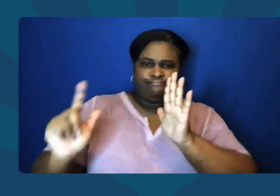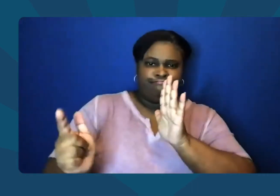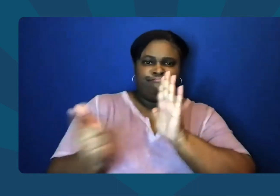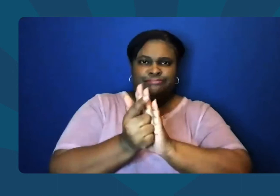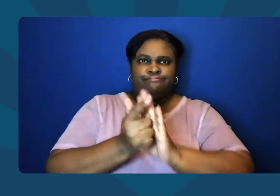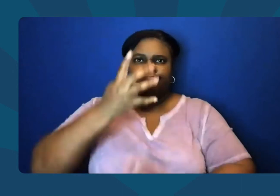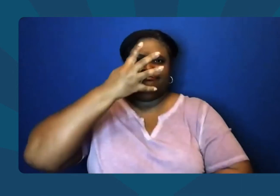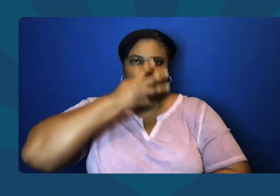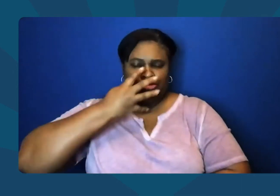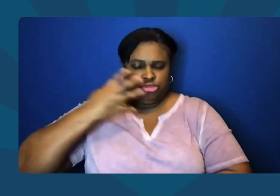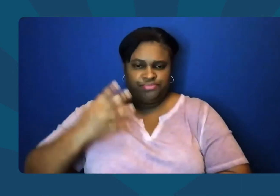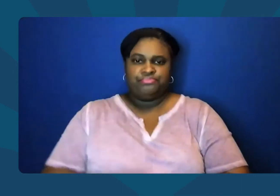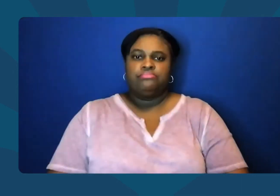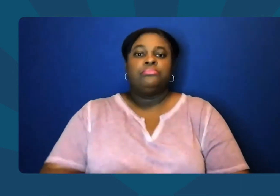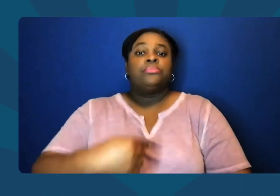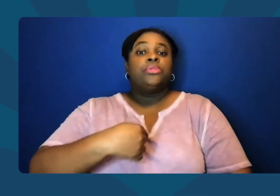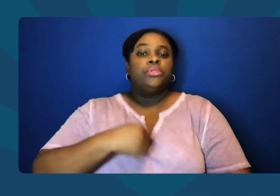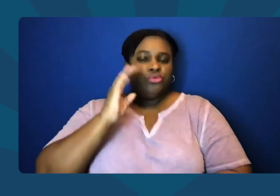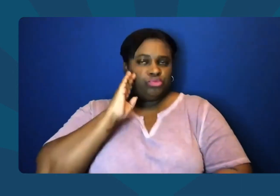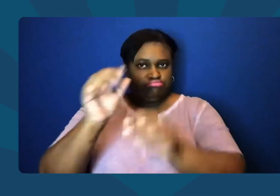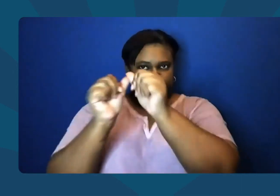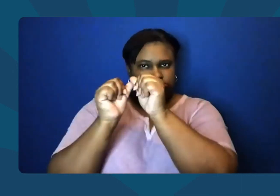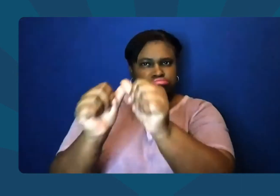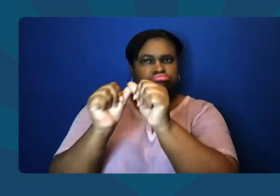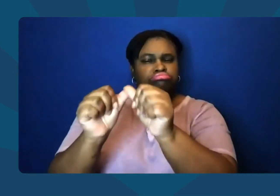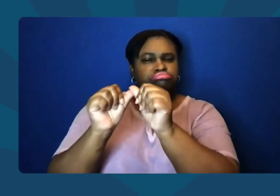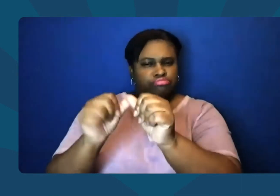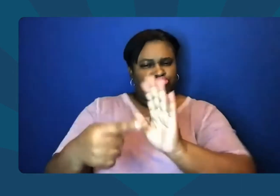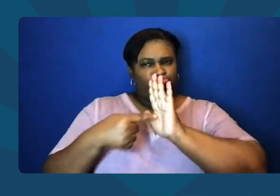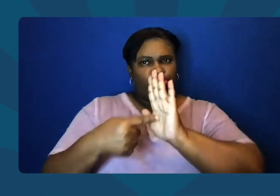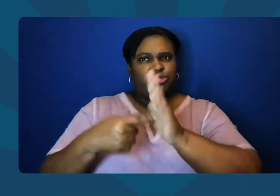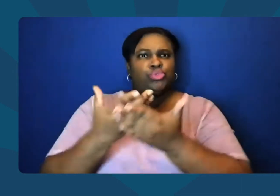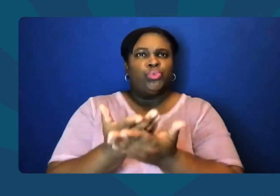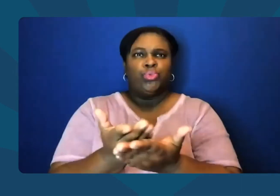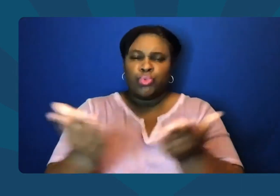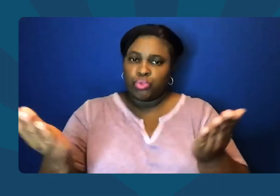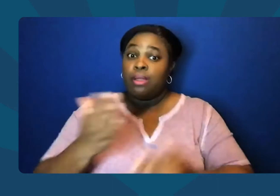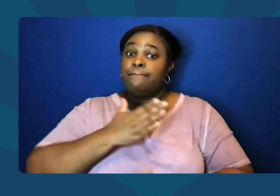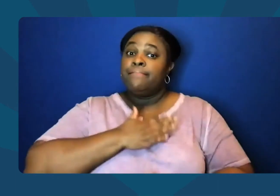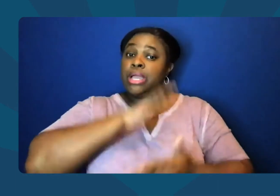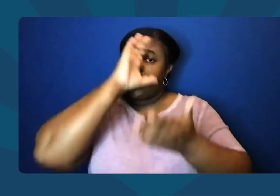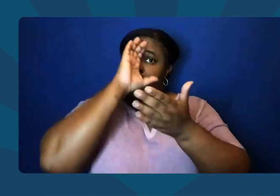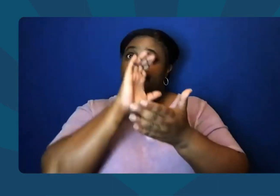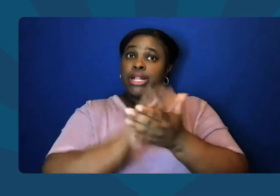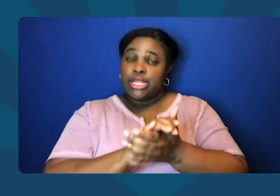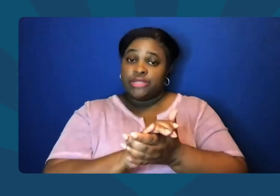I will continue to represent you with belief in constitutionally limited